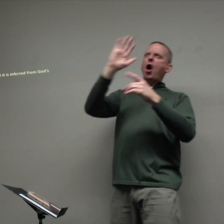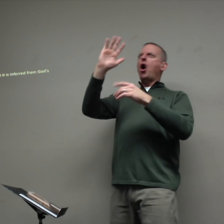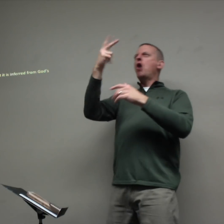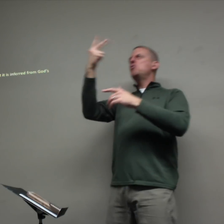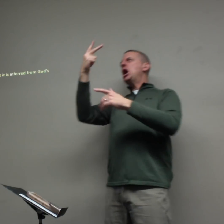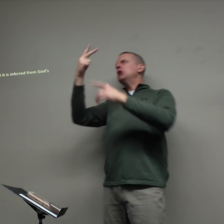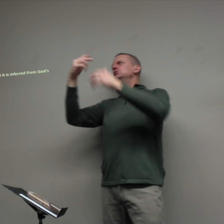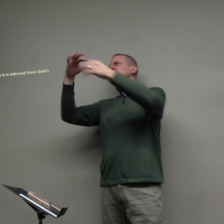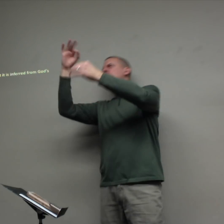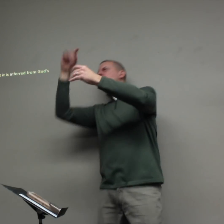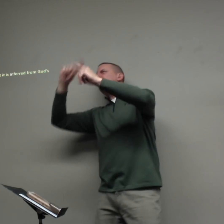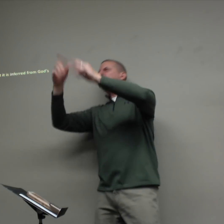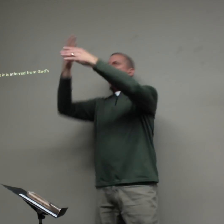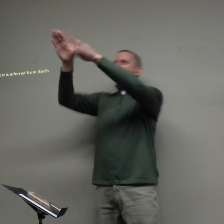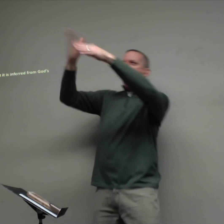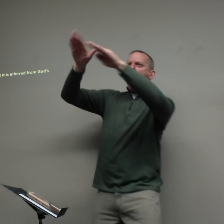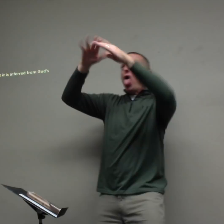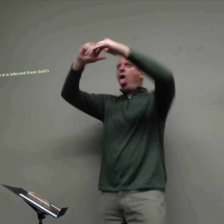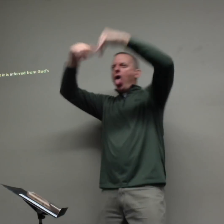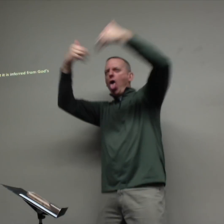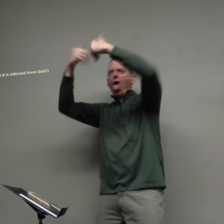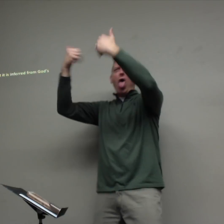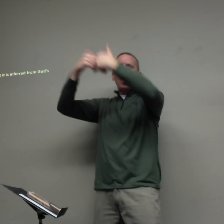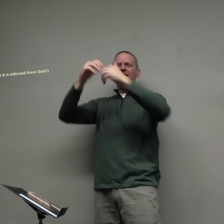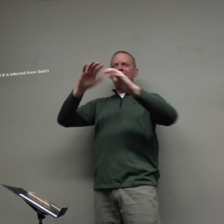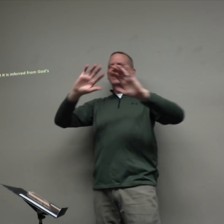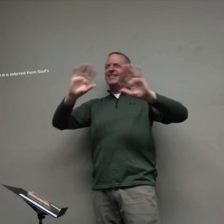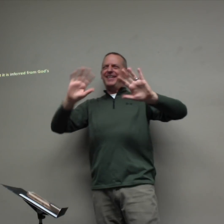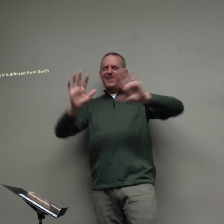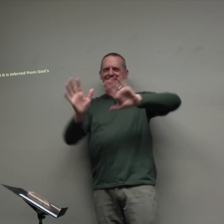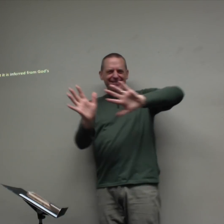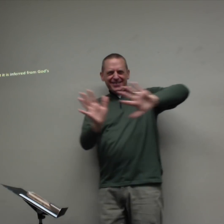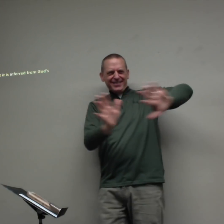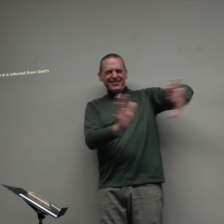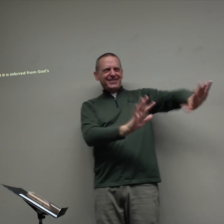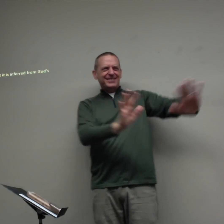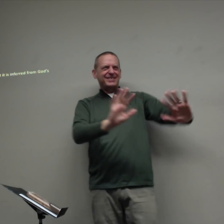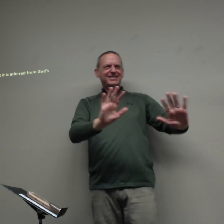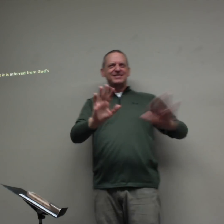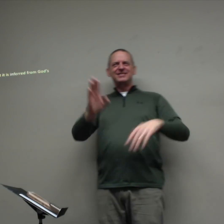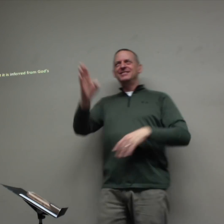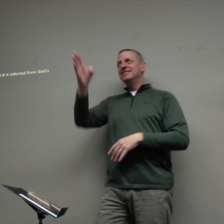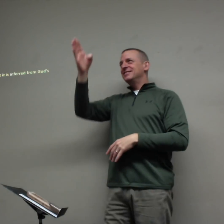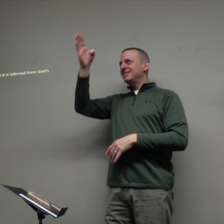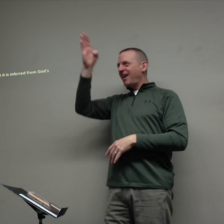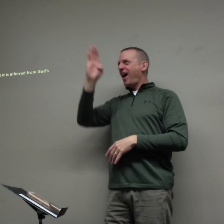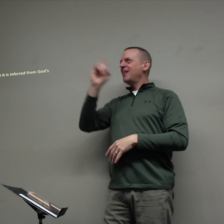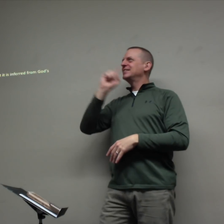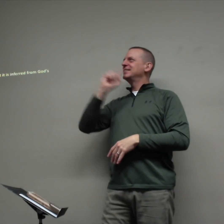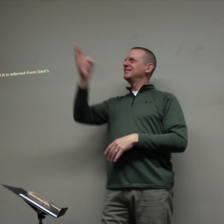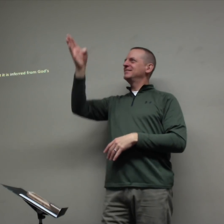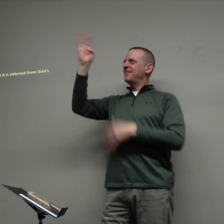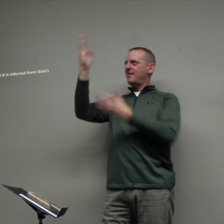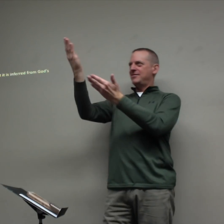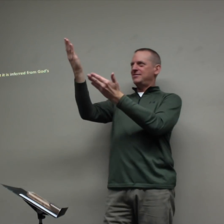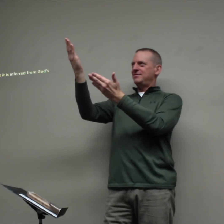there's three gods, three spirits, and we split them all up. We have to shut aside, because God is